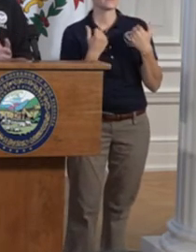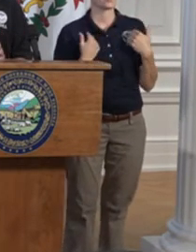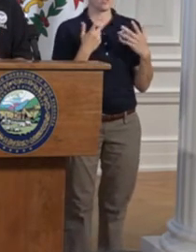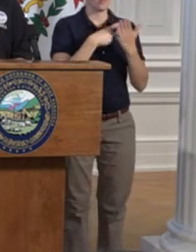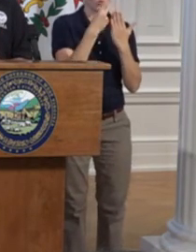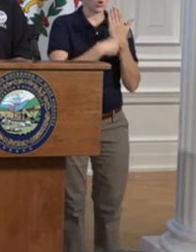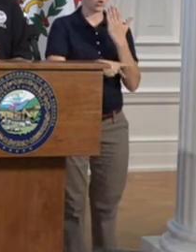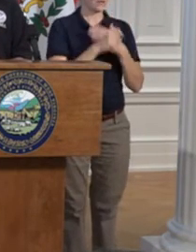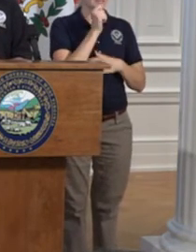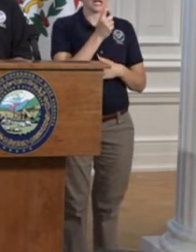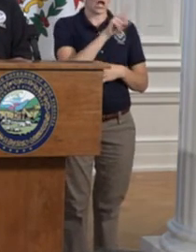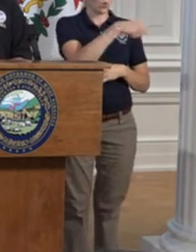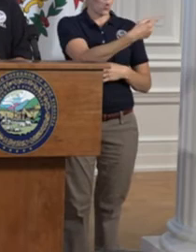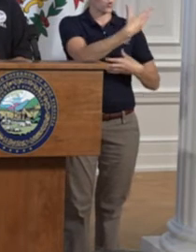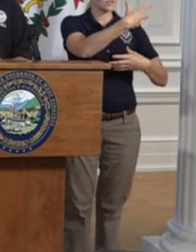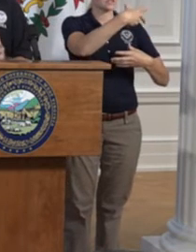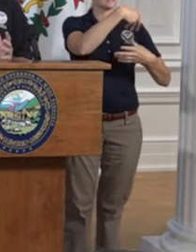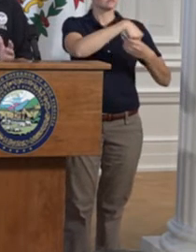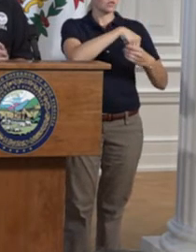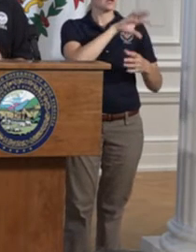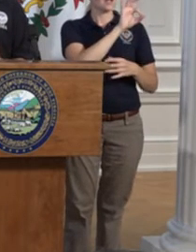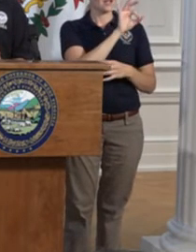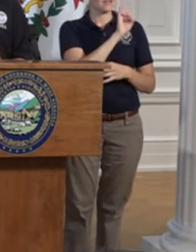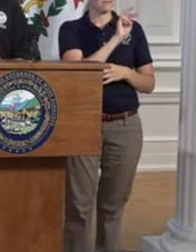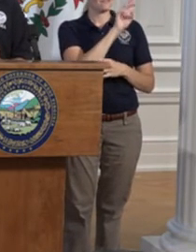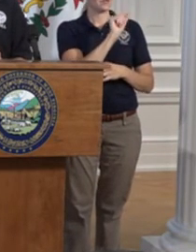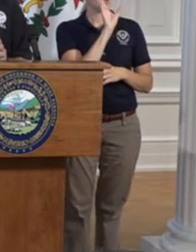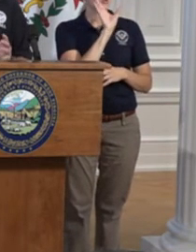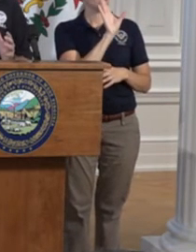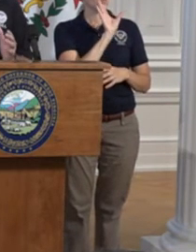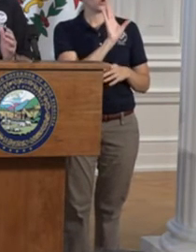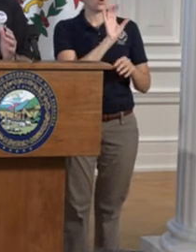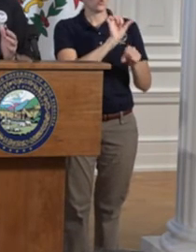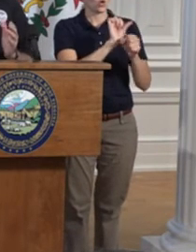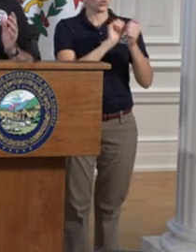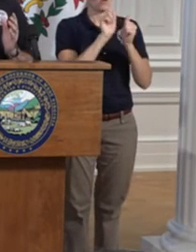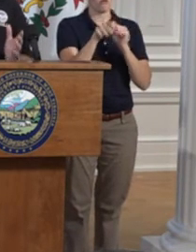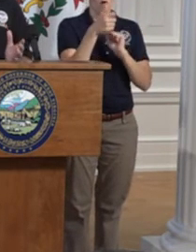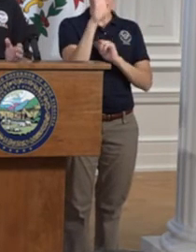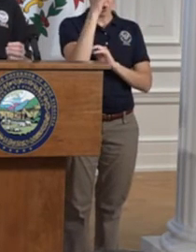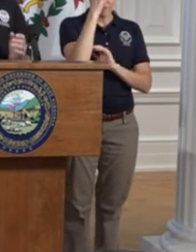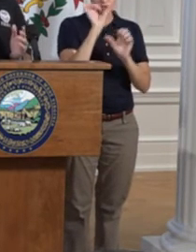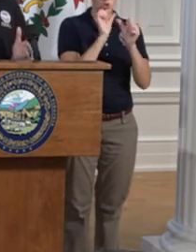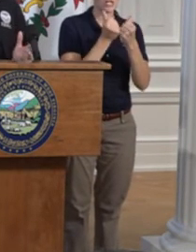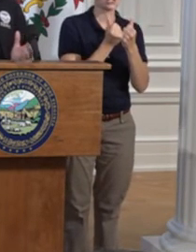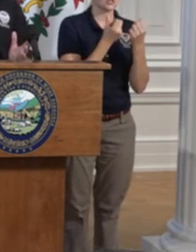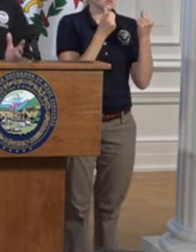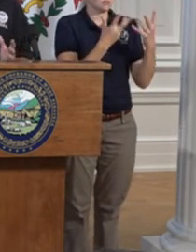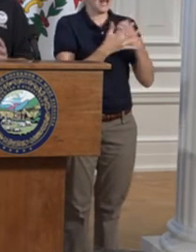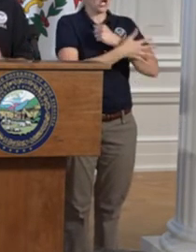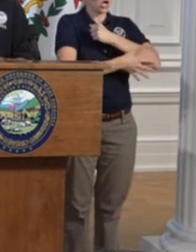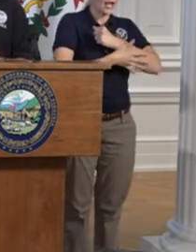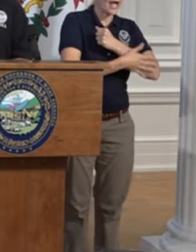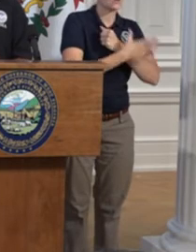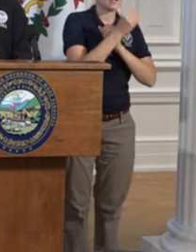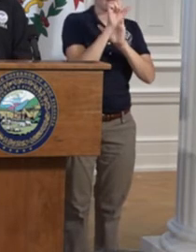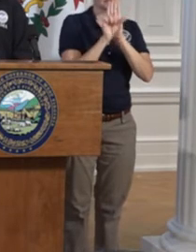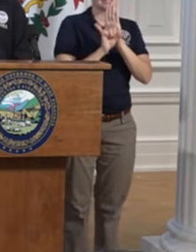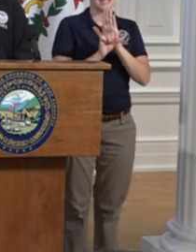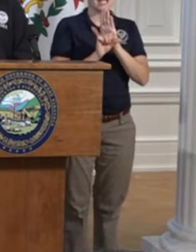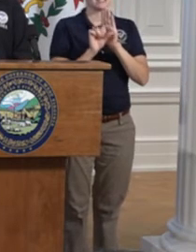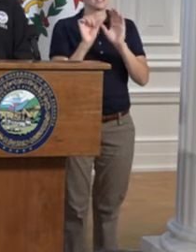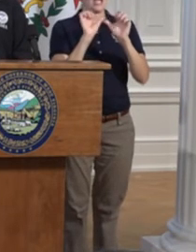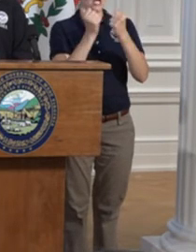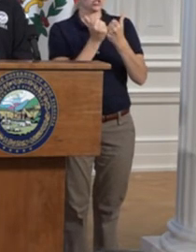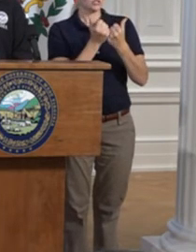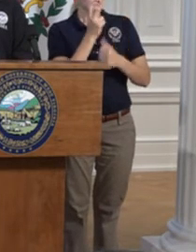of FEMA that works with other federal agencies and many of those county and state agencies to see what we